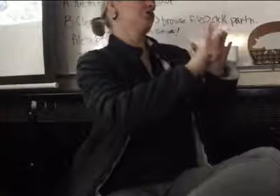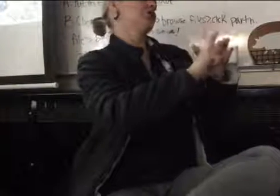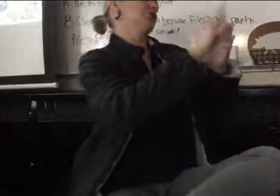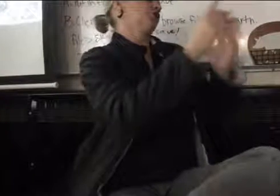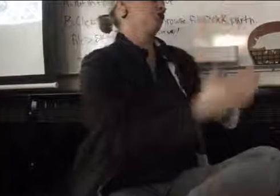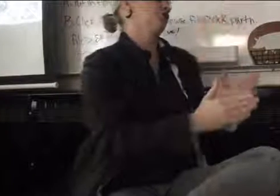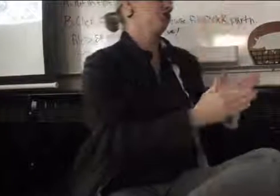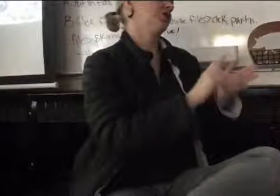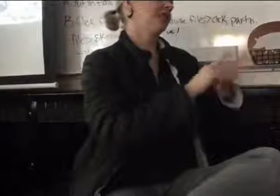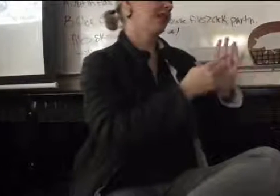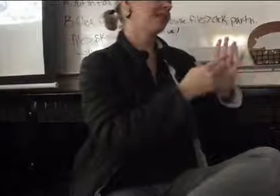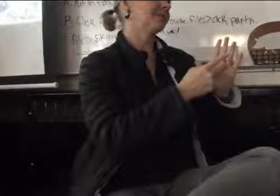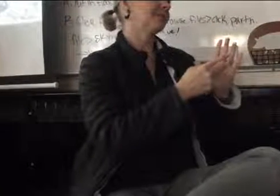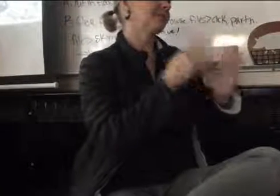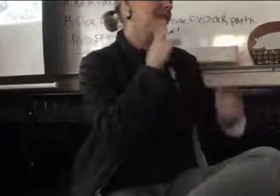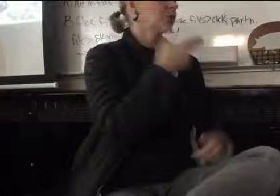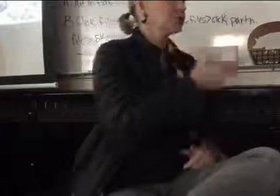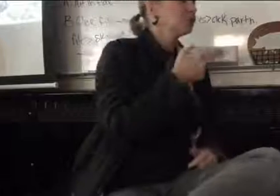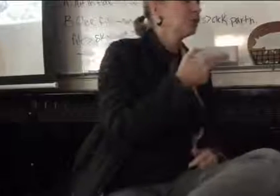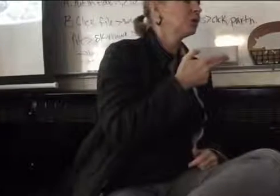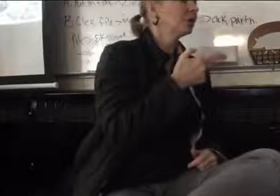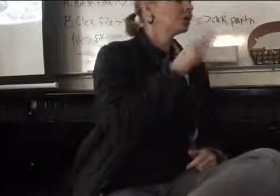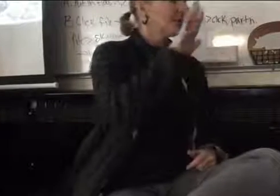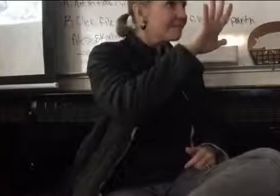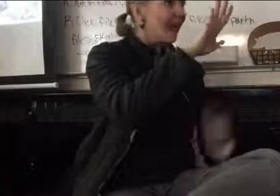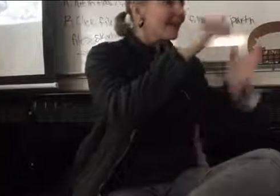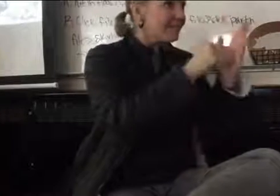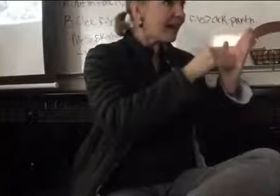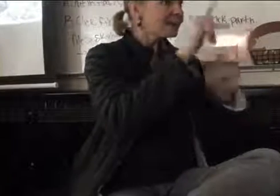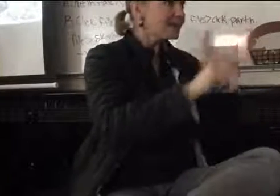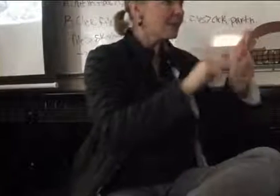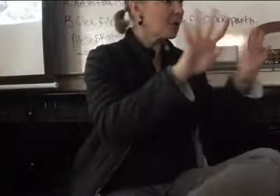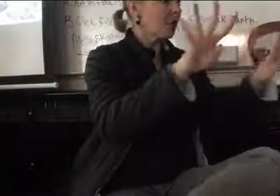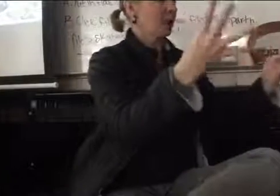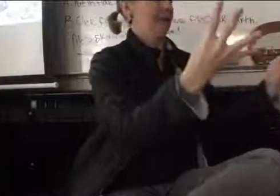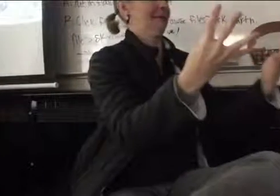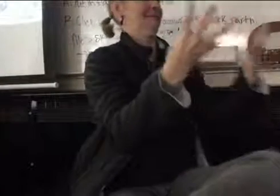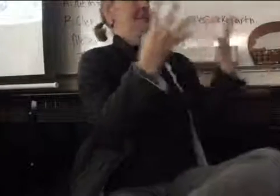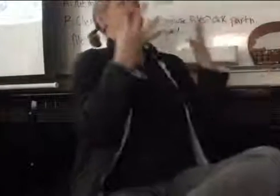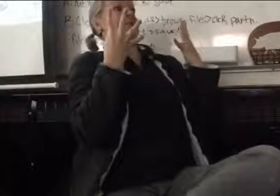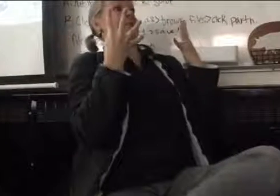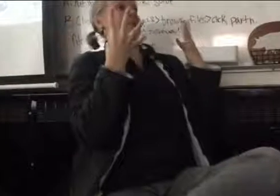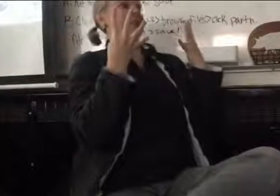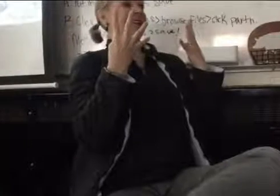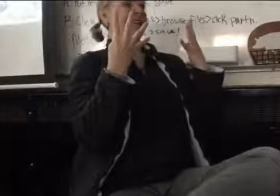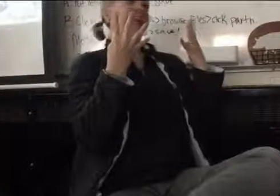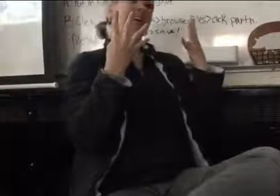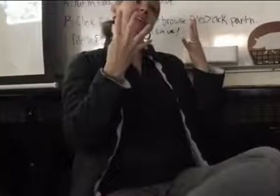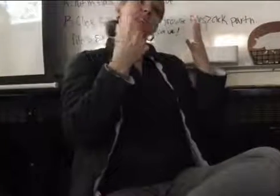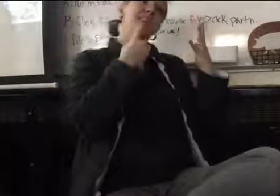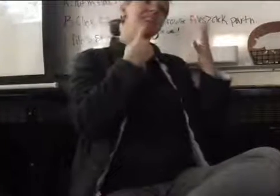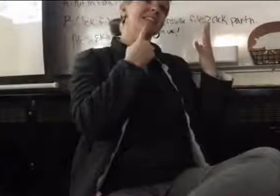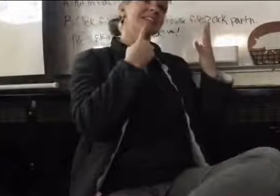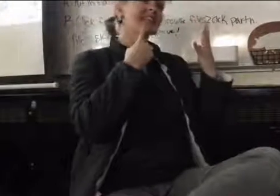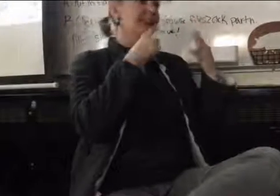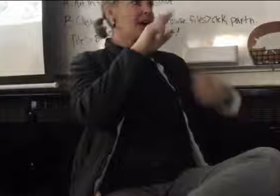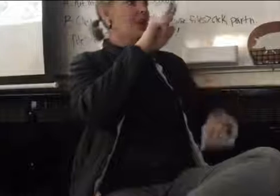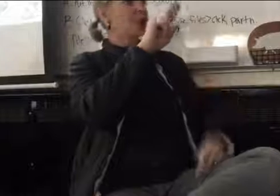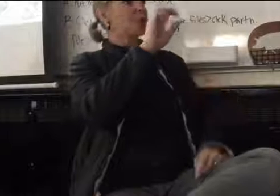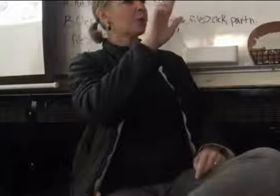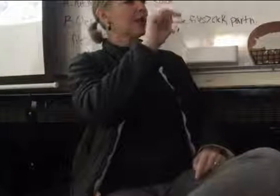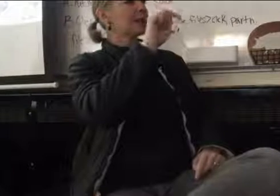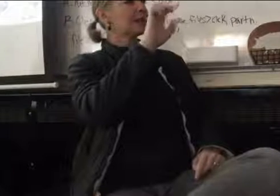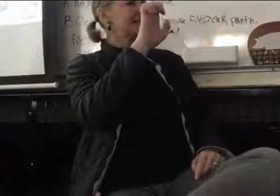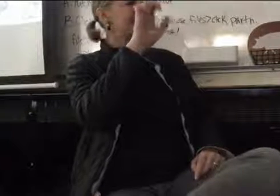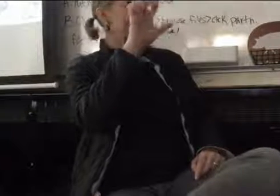almost 5,000 people flee back to the forest. Supposedly the legend goes that Robert E. Lee was sitting on a fence